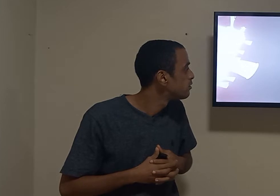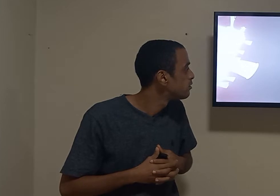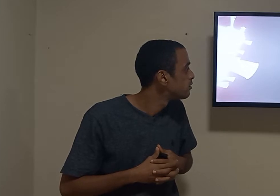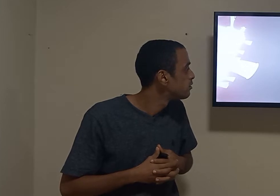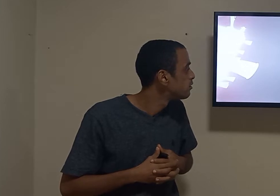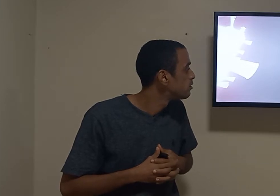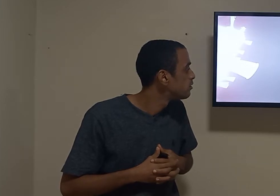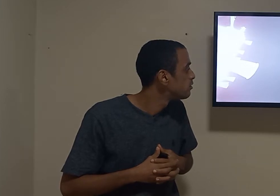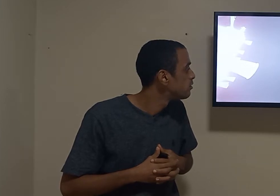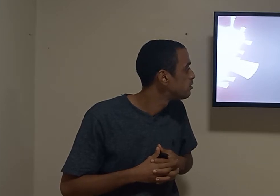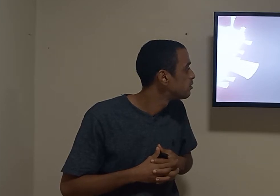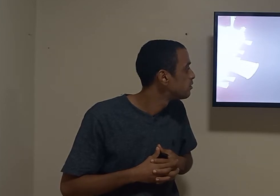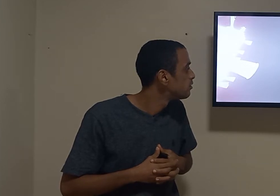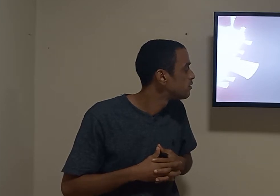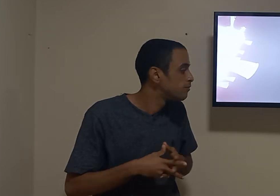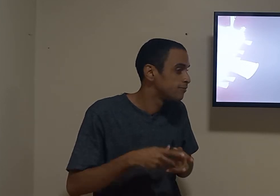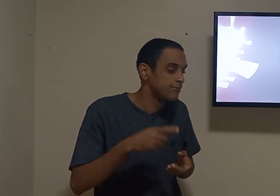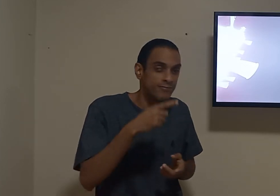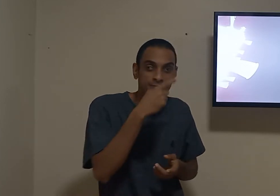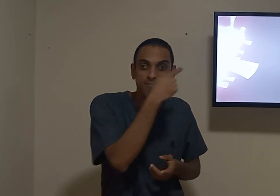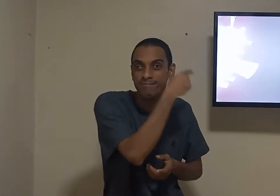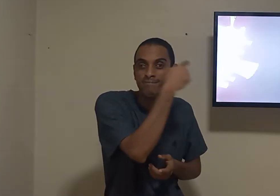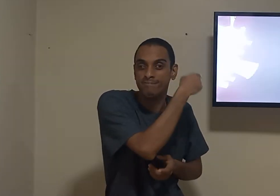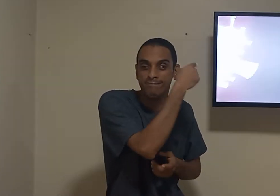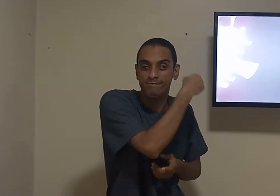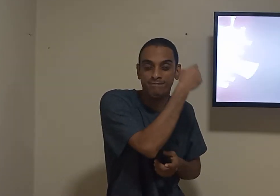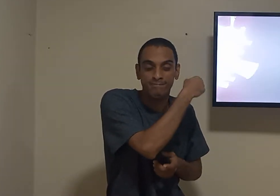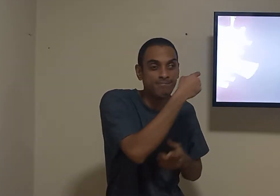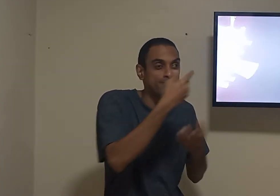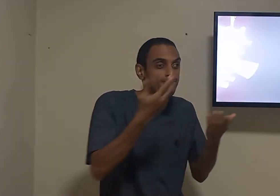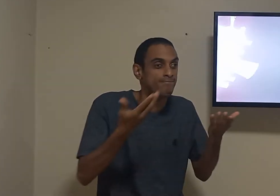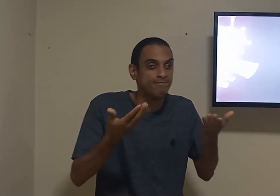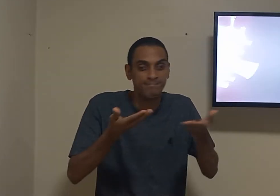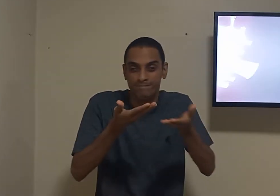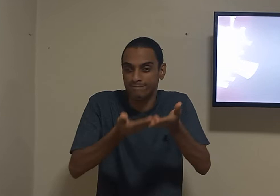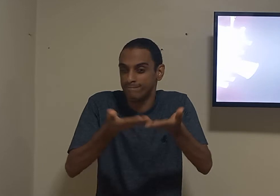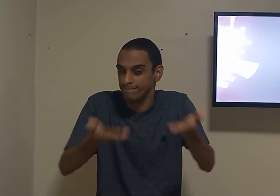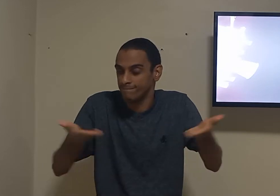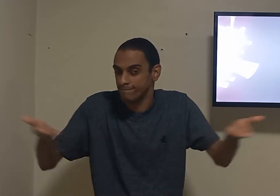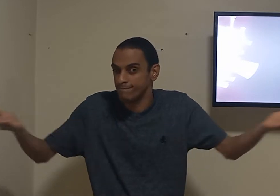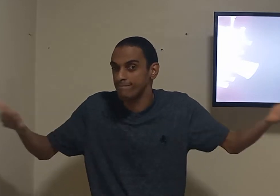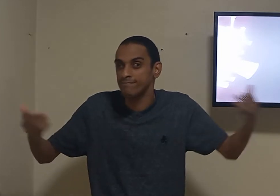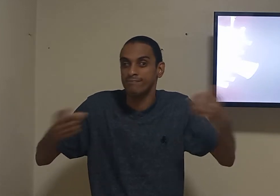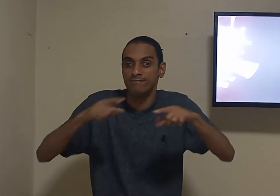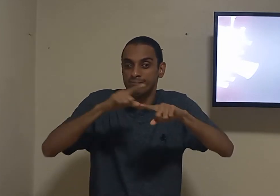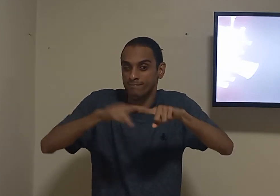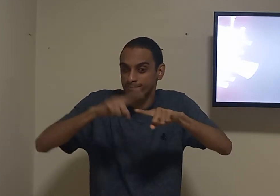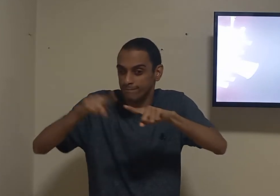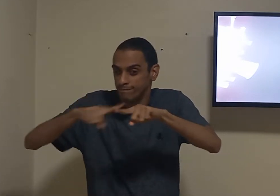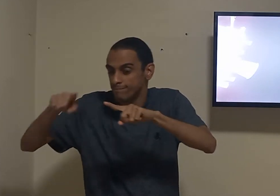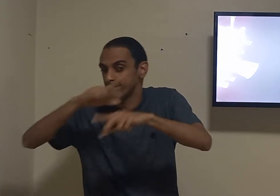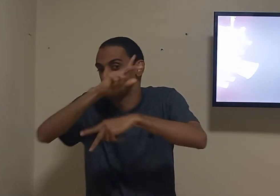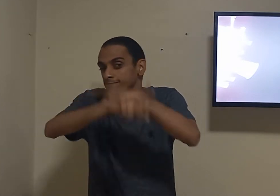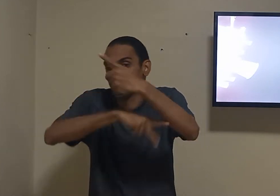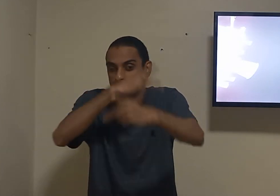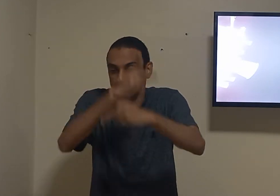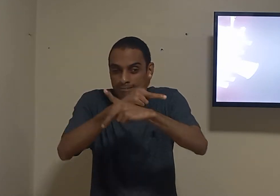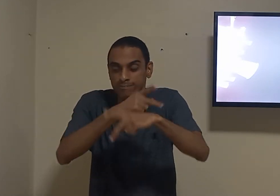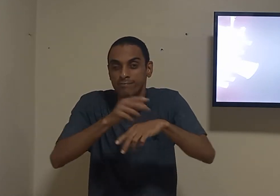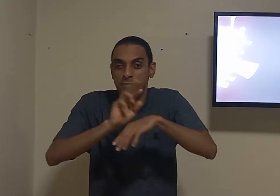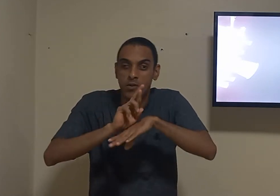be fired individually as needed to move the spacecraft in different directions and rotate it into any